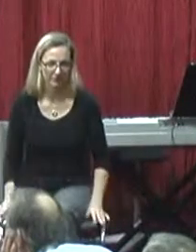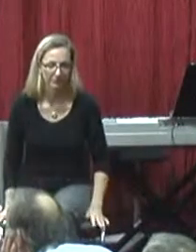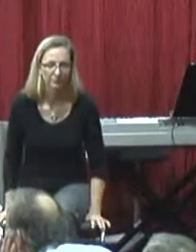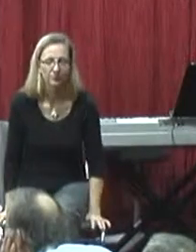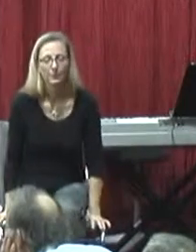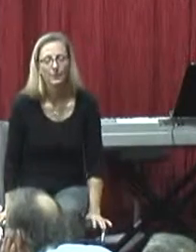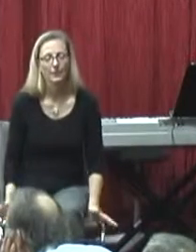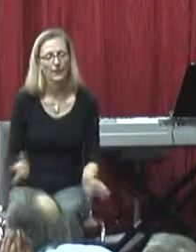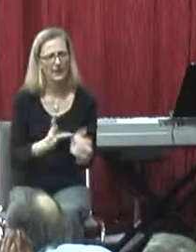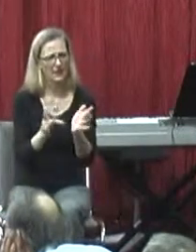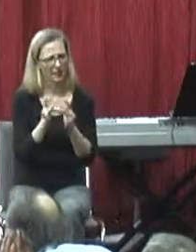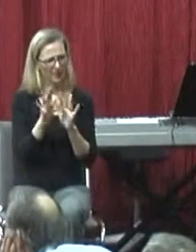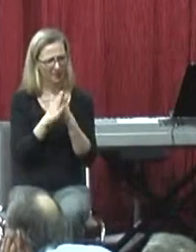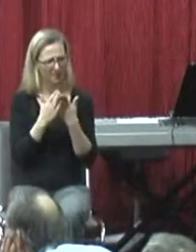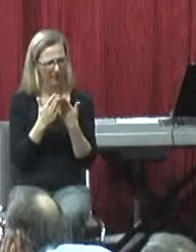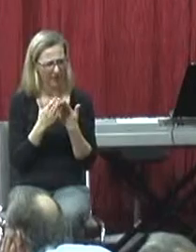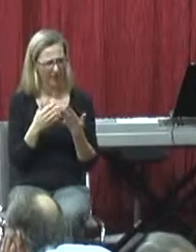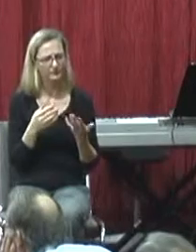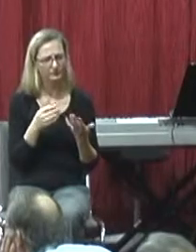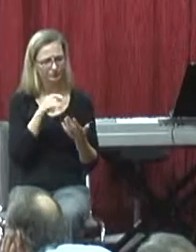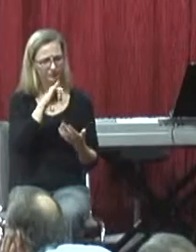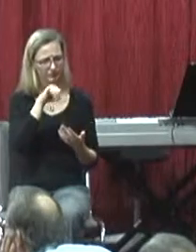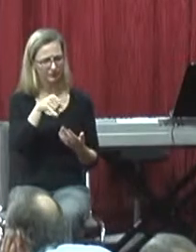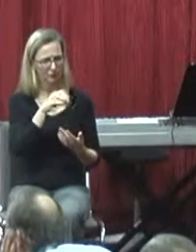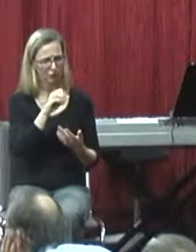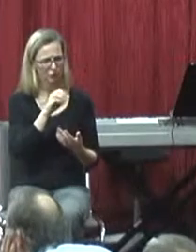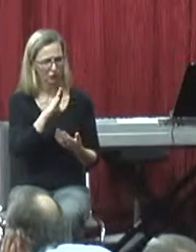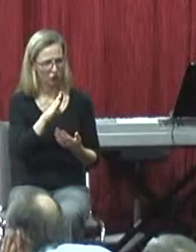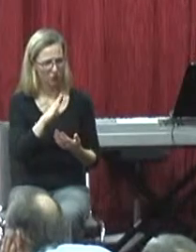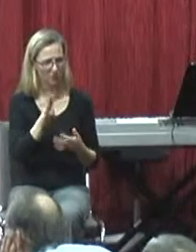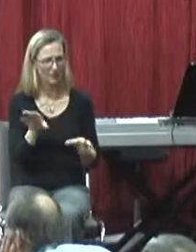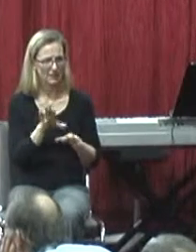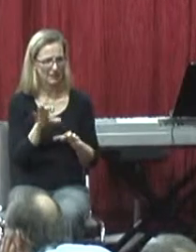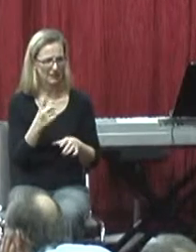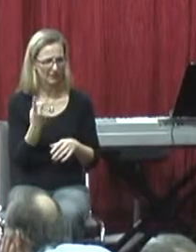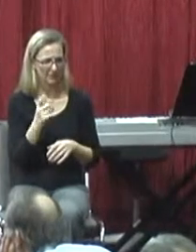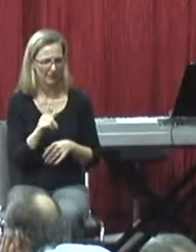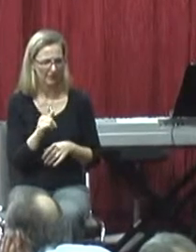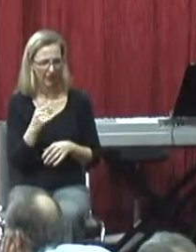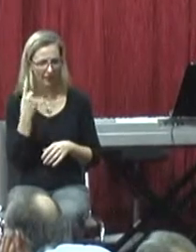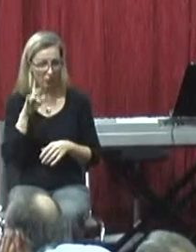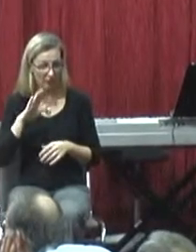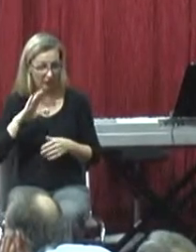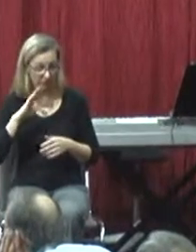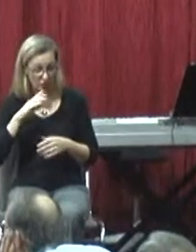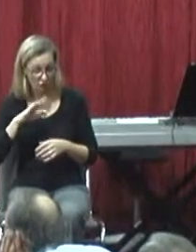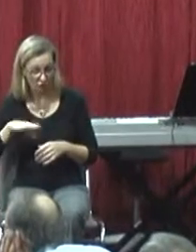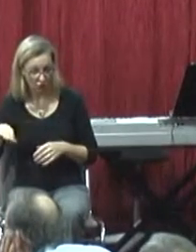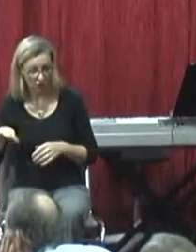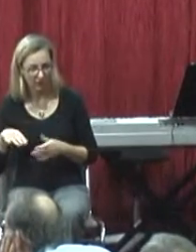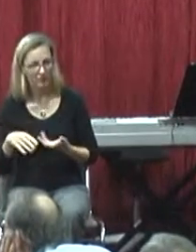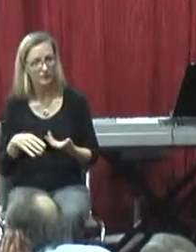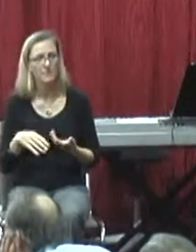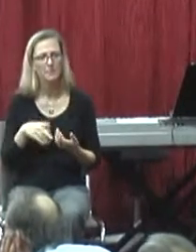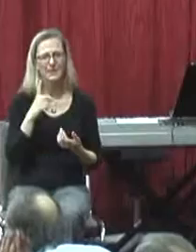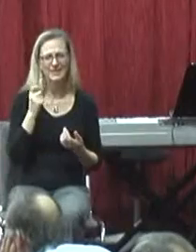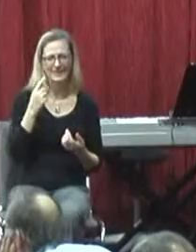the Bible, Job did something like this. If you remember the story of Job, where he would make sacrifices for his children because he knew they were off